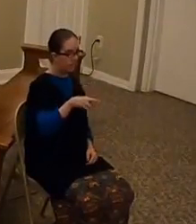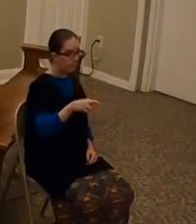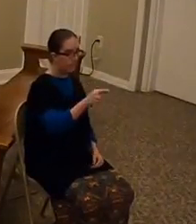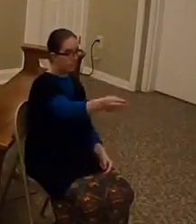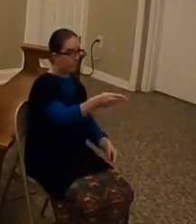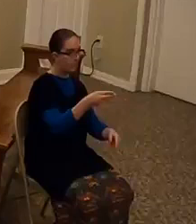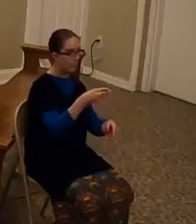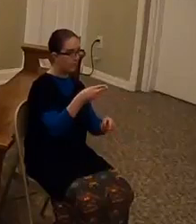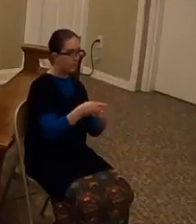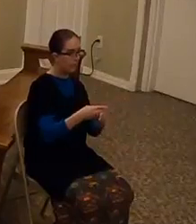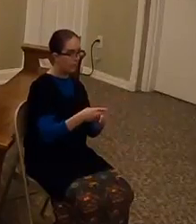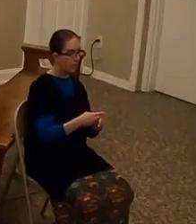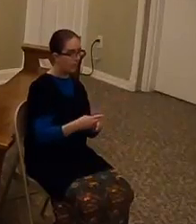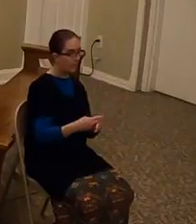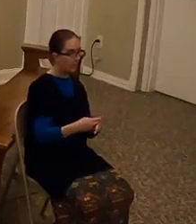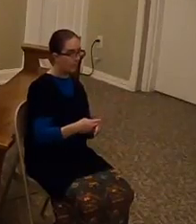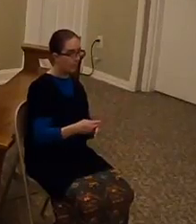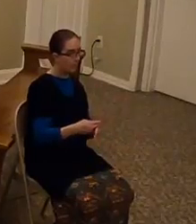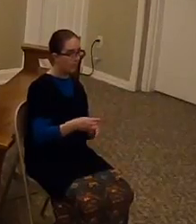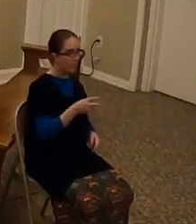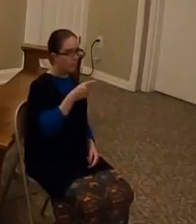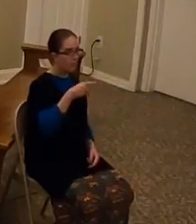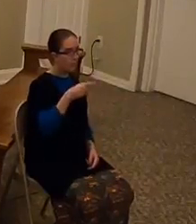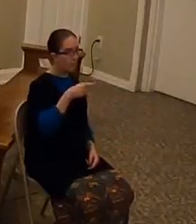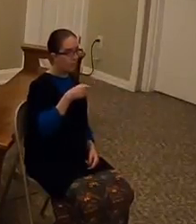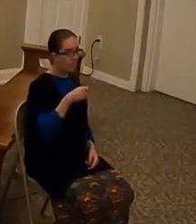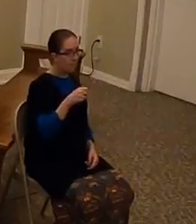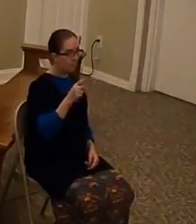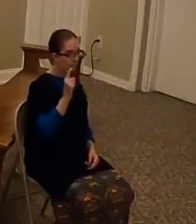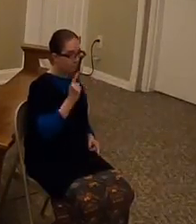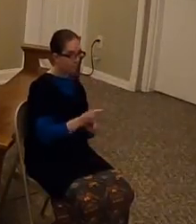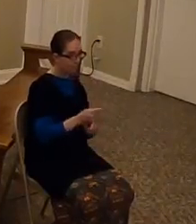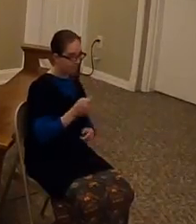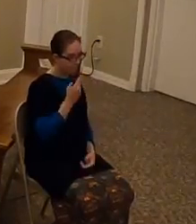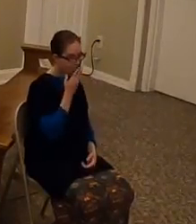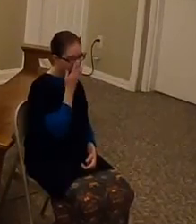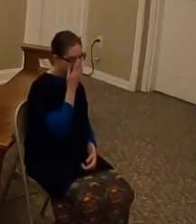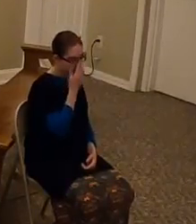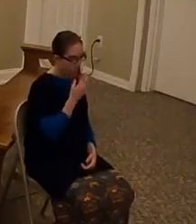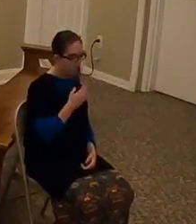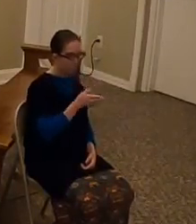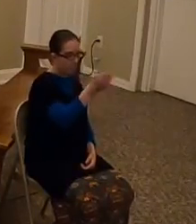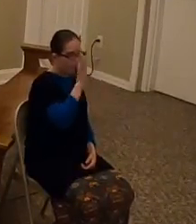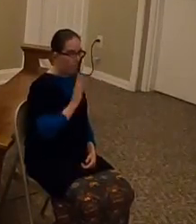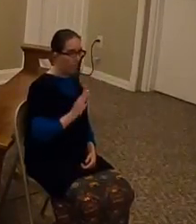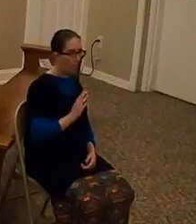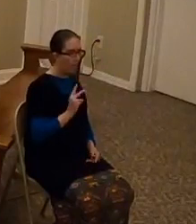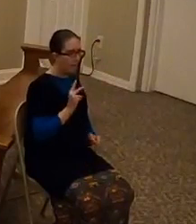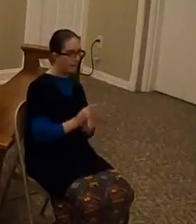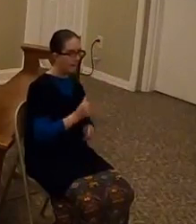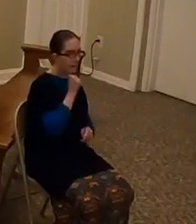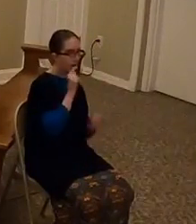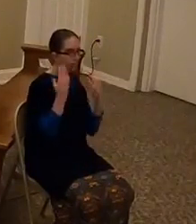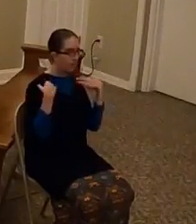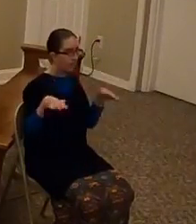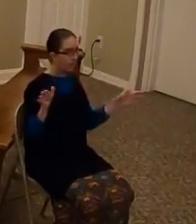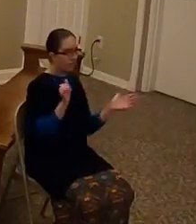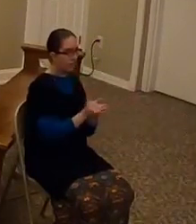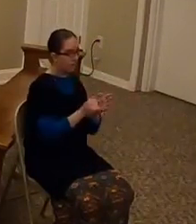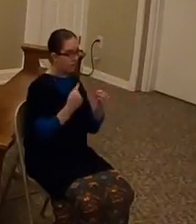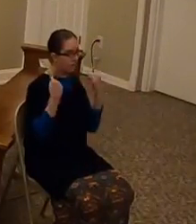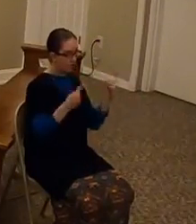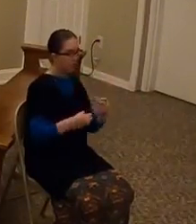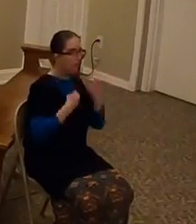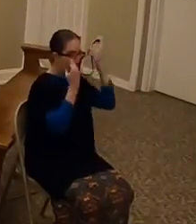Noah as a preacher of righteousness. 2 Peter 2, chapter 2, verses 4 through 10. For if God spared not the angels that sinned,